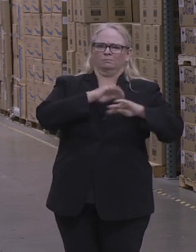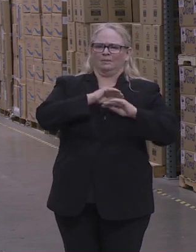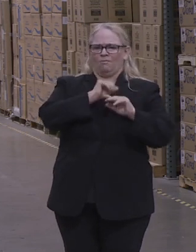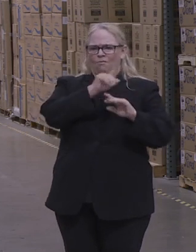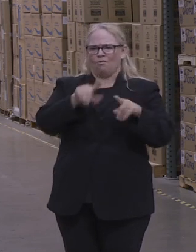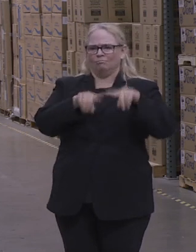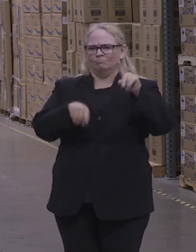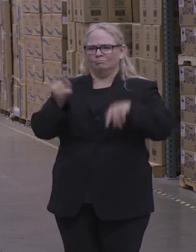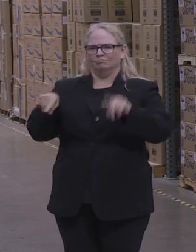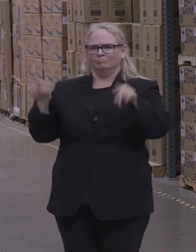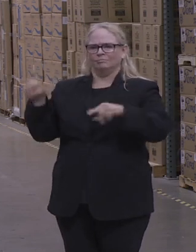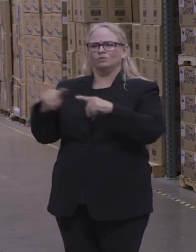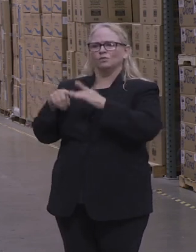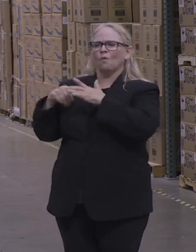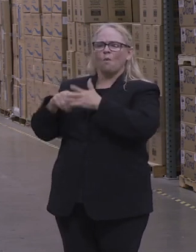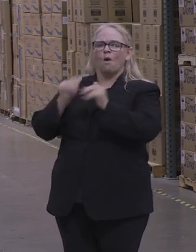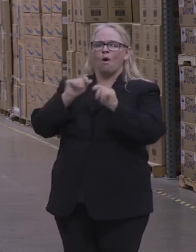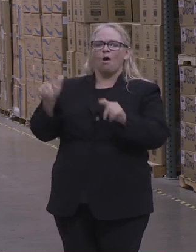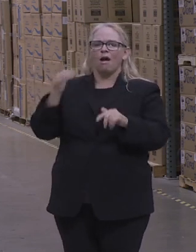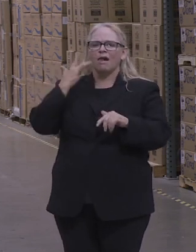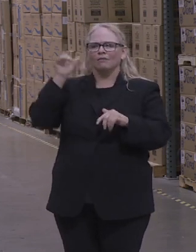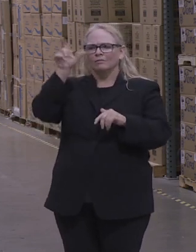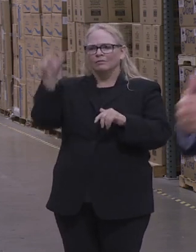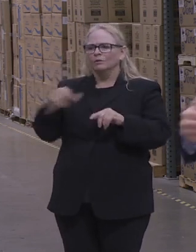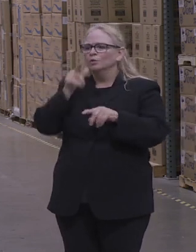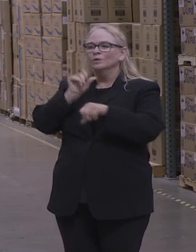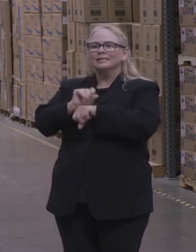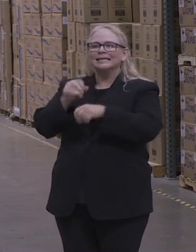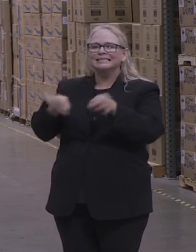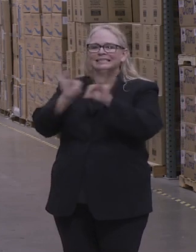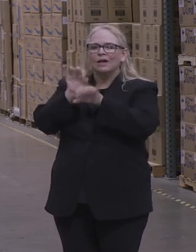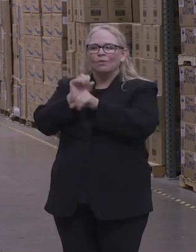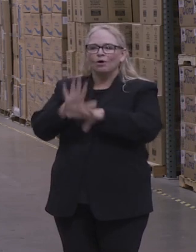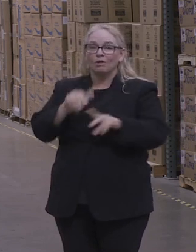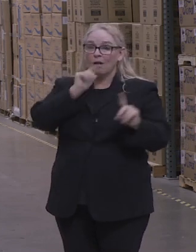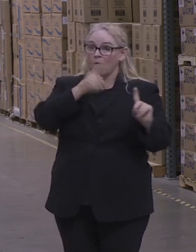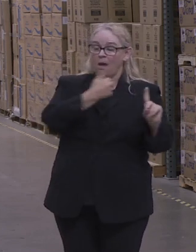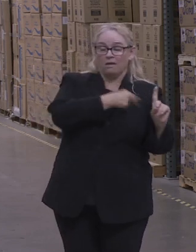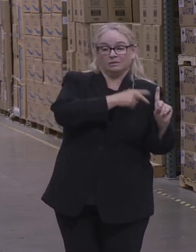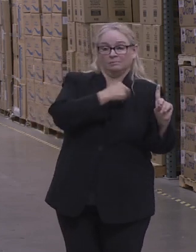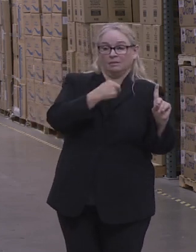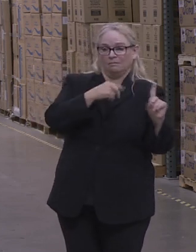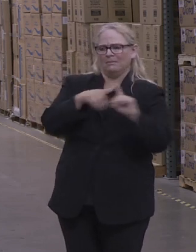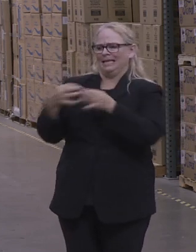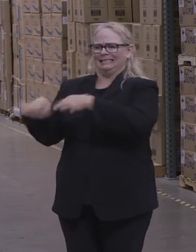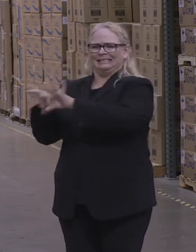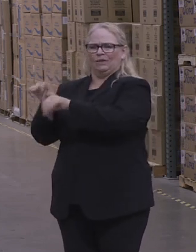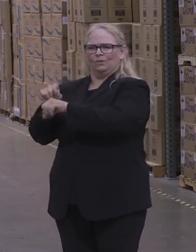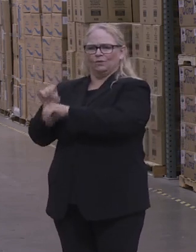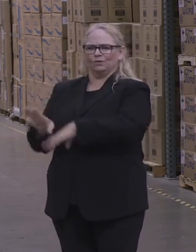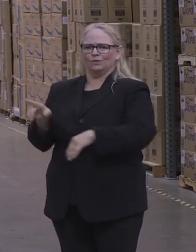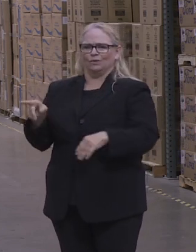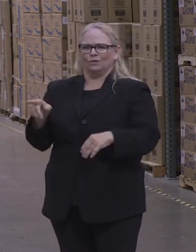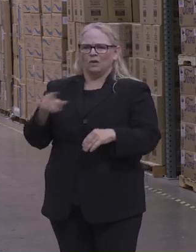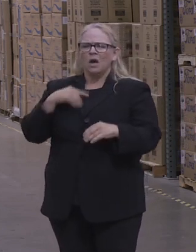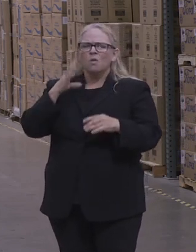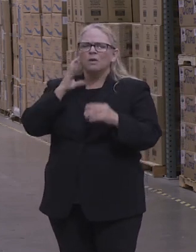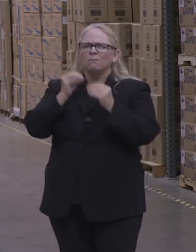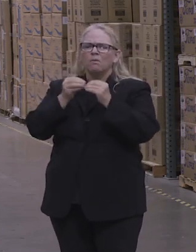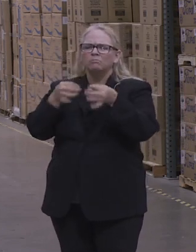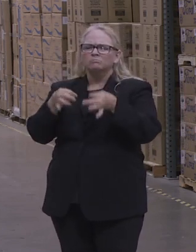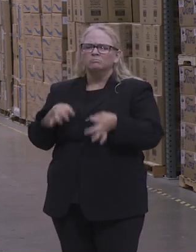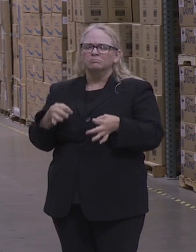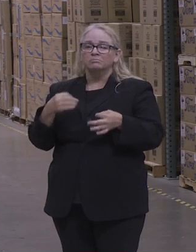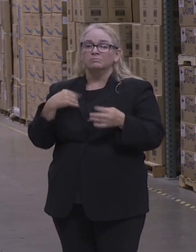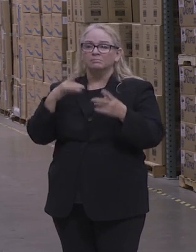not just our frontline healthcare workers that we'll be talking a lot more about on Friday. We talked about the